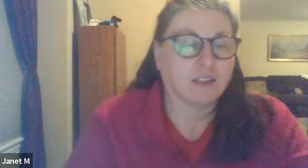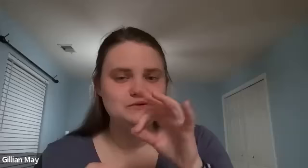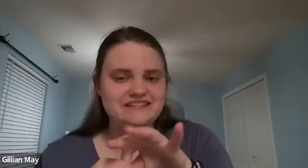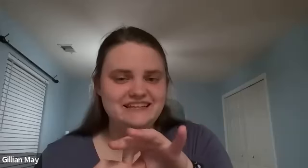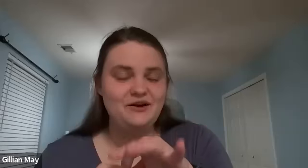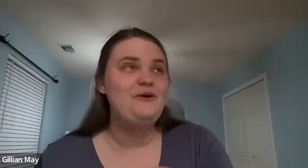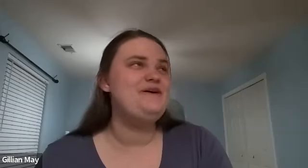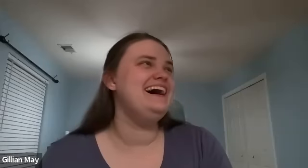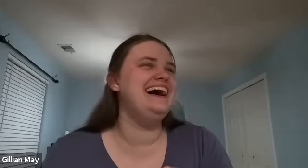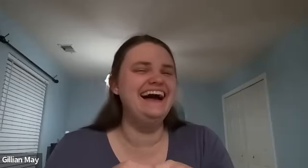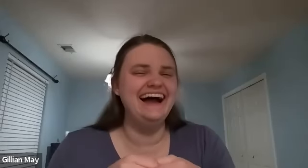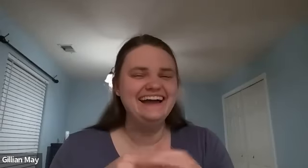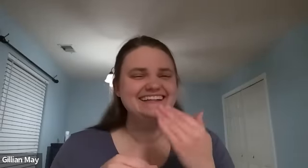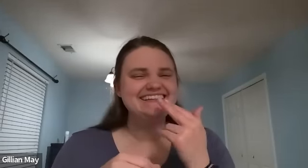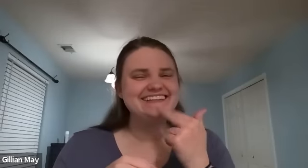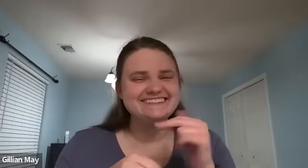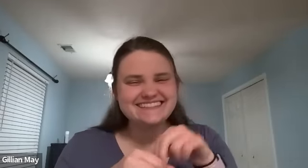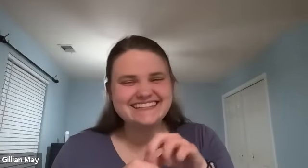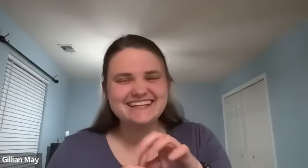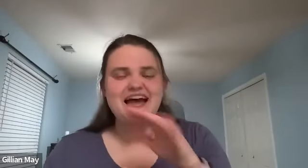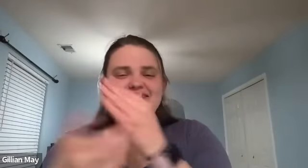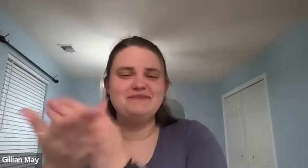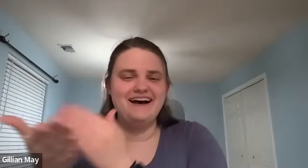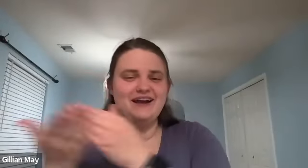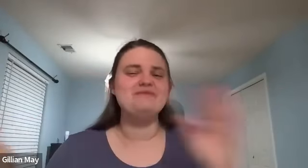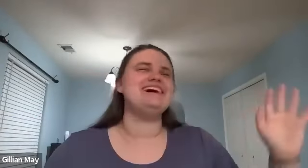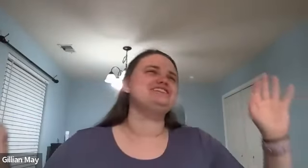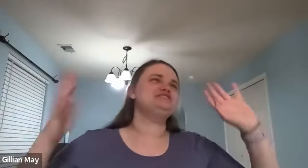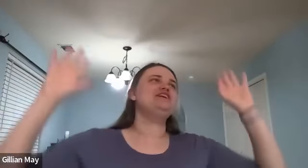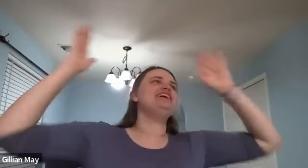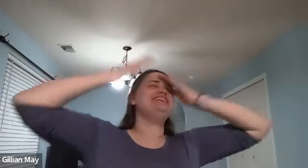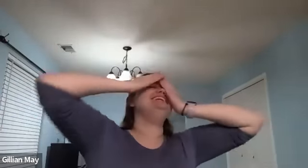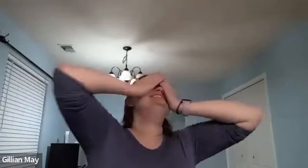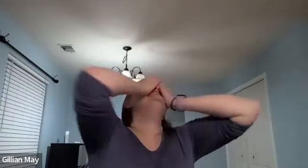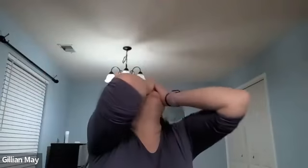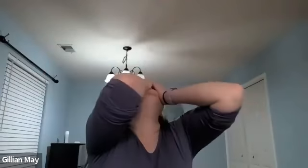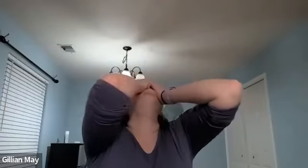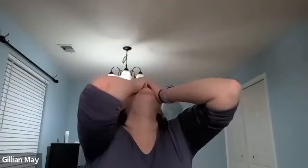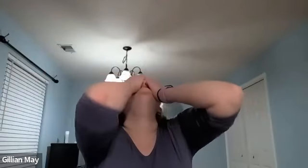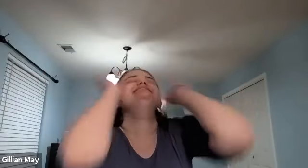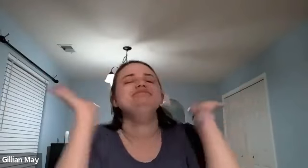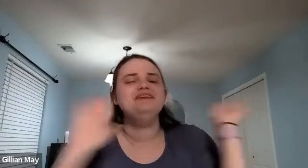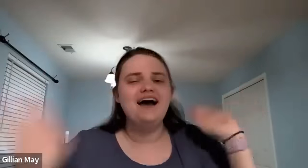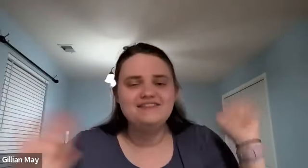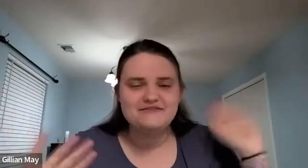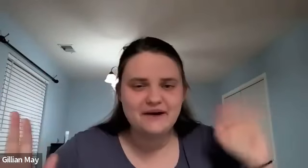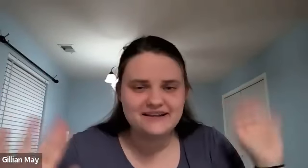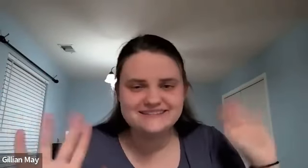cute tea. Oh, cute tea. And then pie. Oh my gosh, sorry. I love puns.